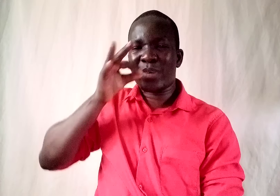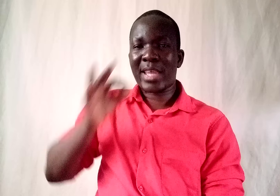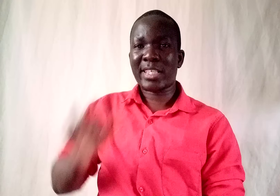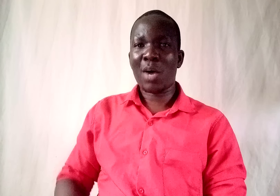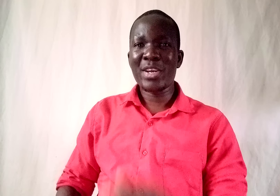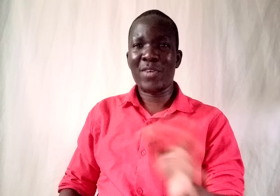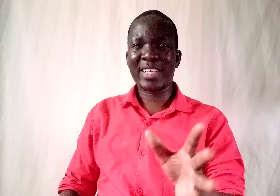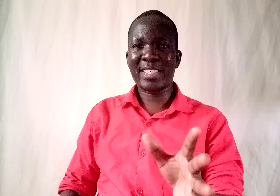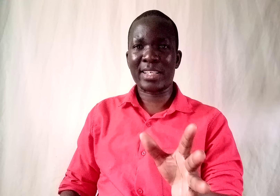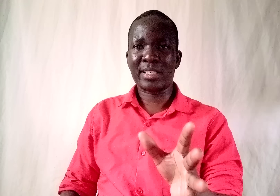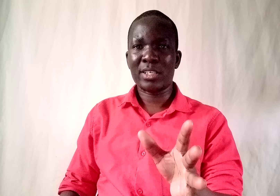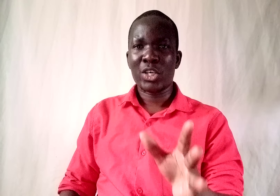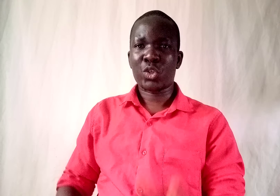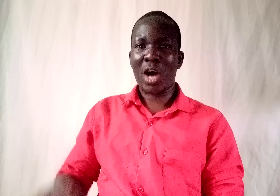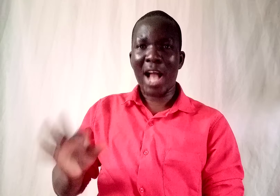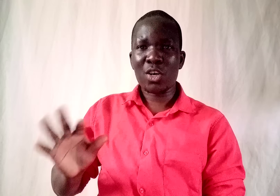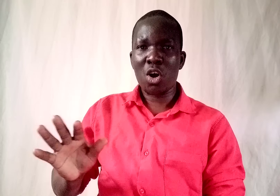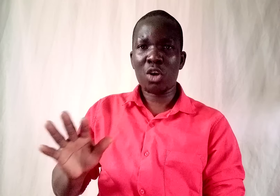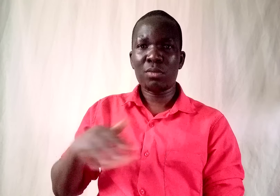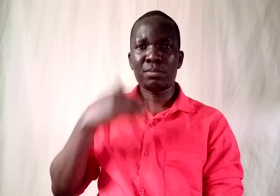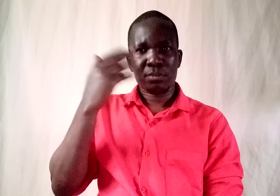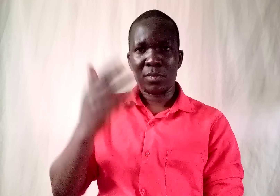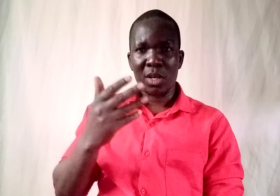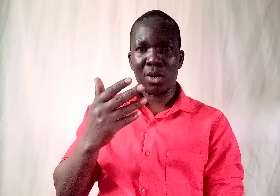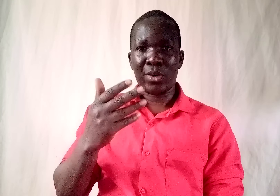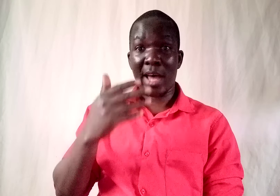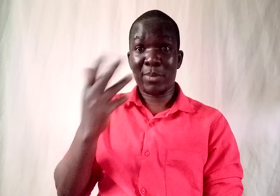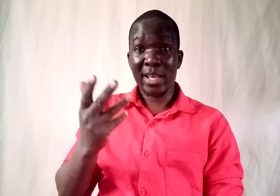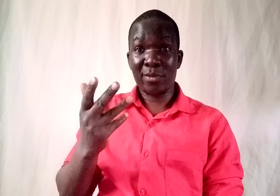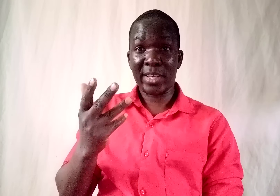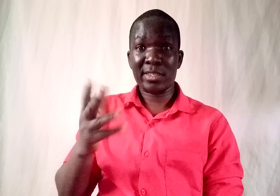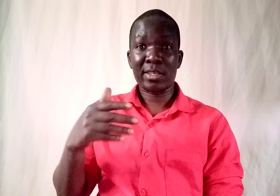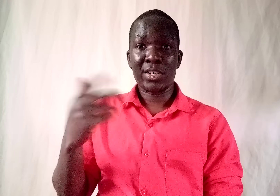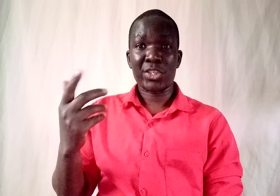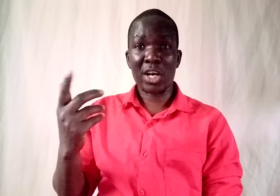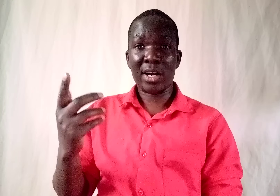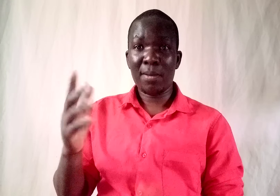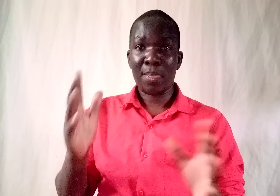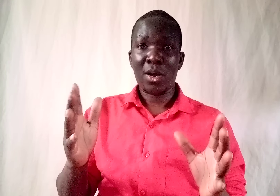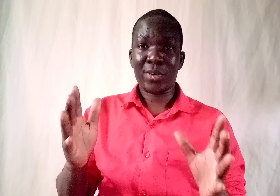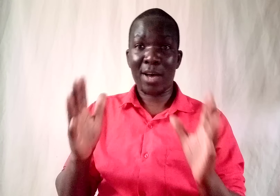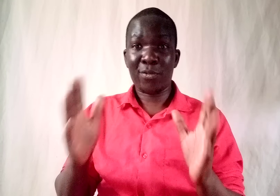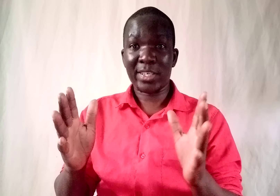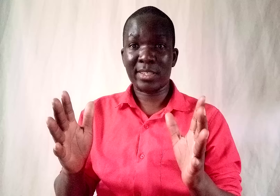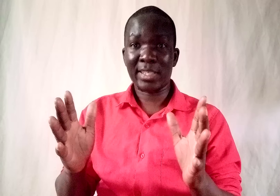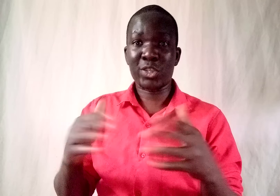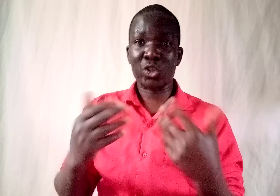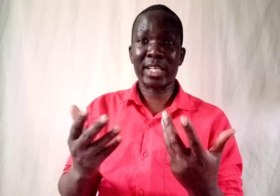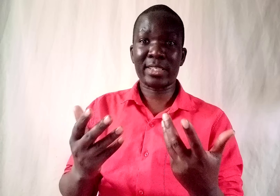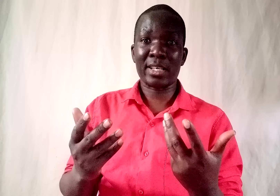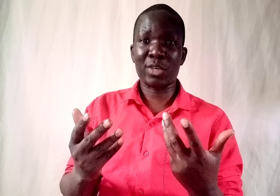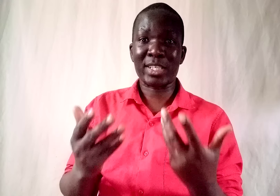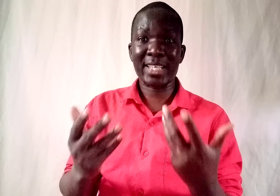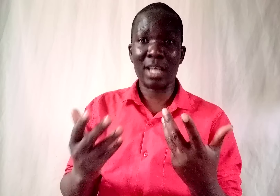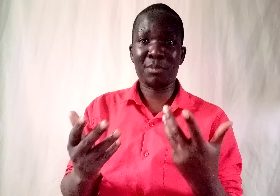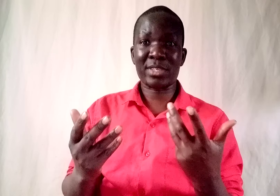That's how we differentiate. So alcohol with a plain face, Chang'aa with a face that shows that you are taking